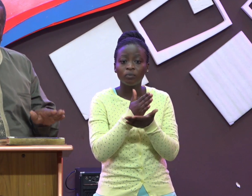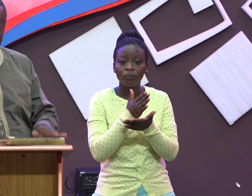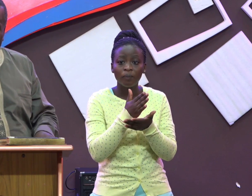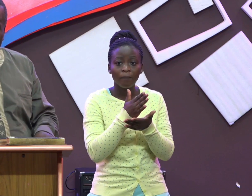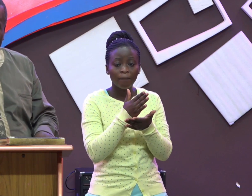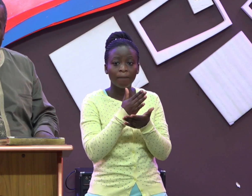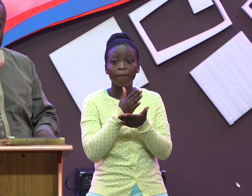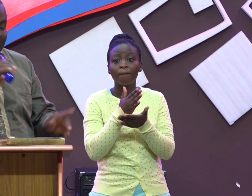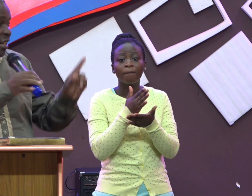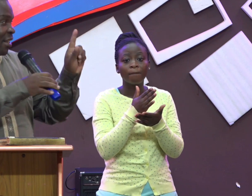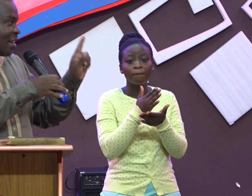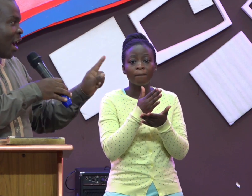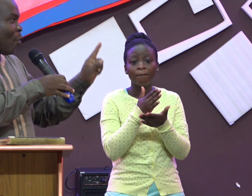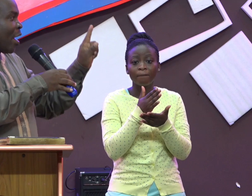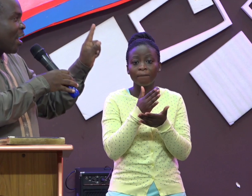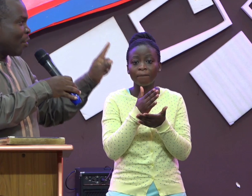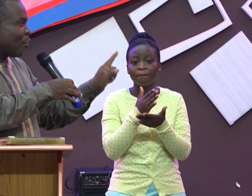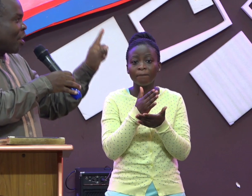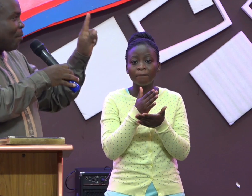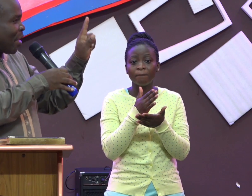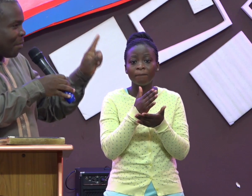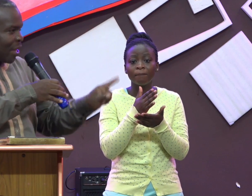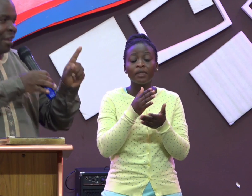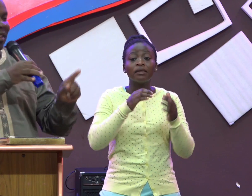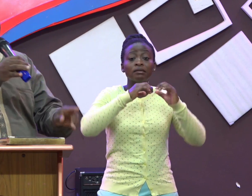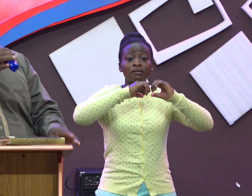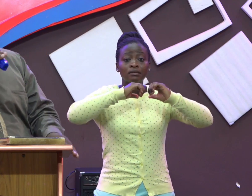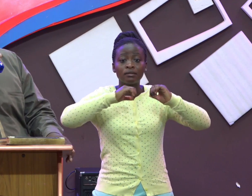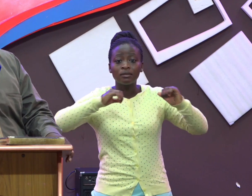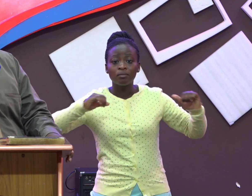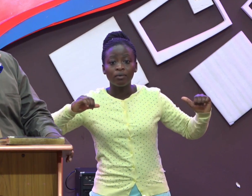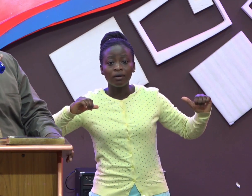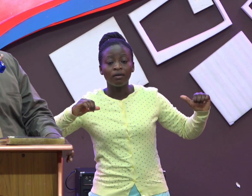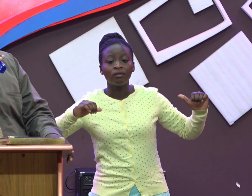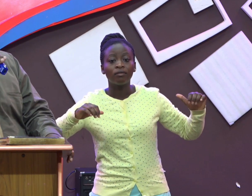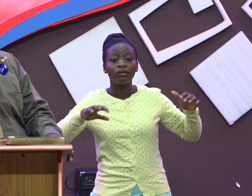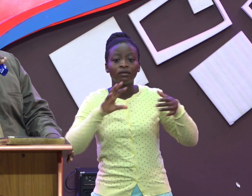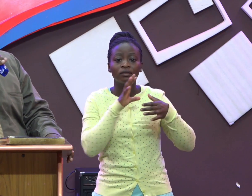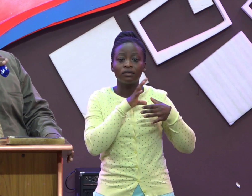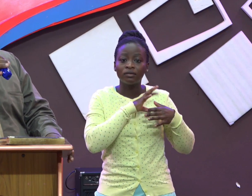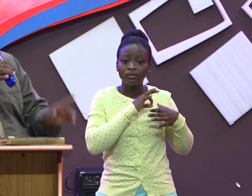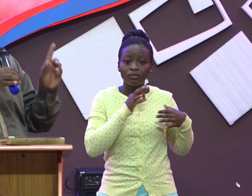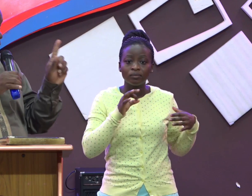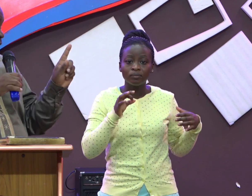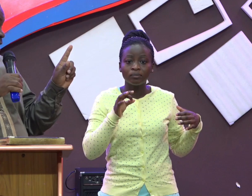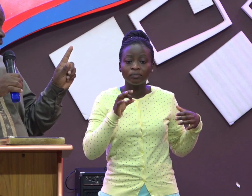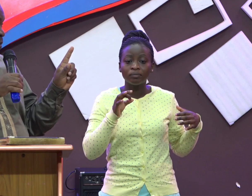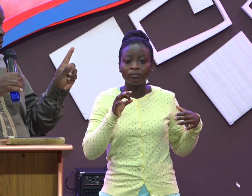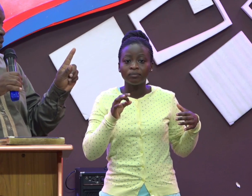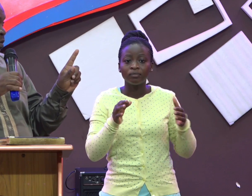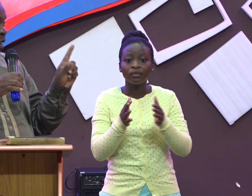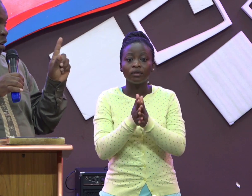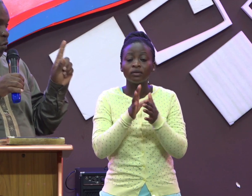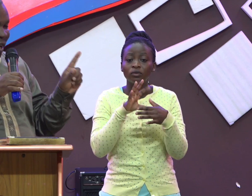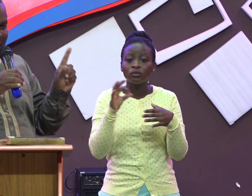your soul. N'amagumba. And the bones. Kyawula n'emyoyo n'emmeeme. It even divides the soul and the spirit. Ako nako kagattamu.